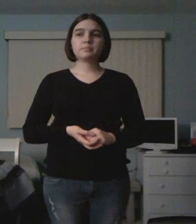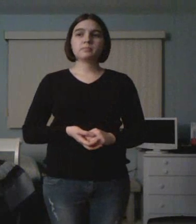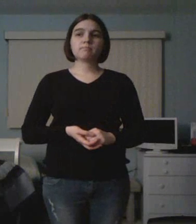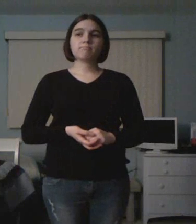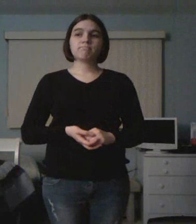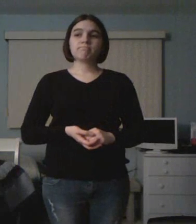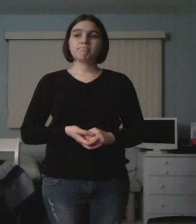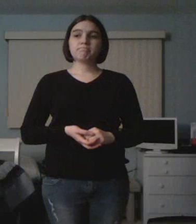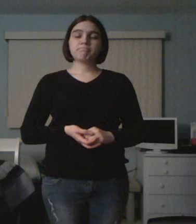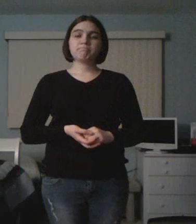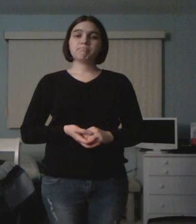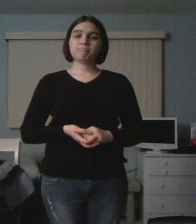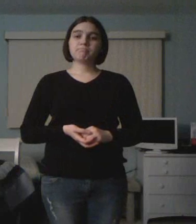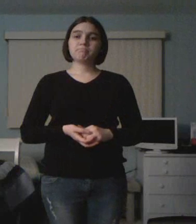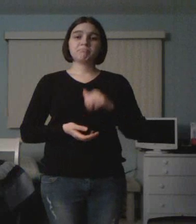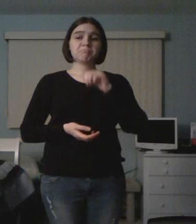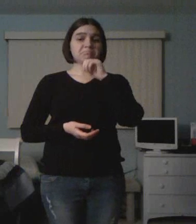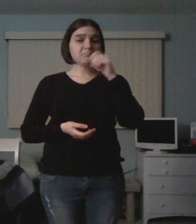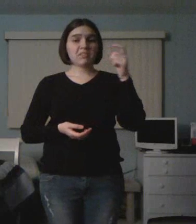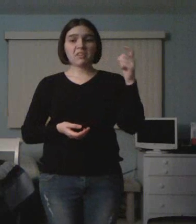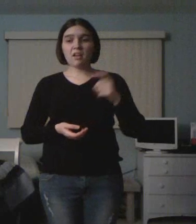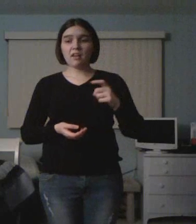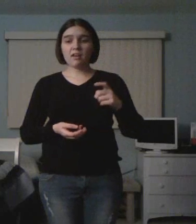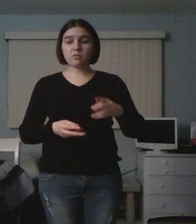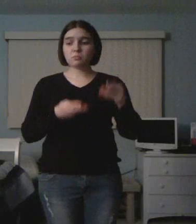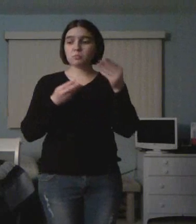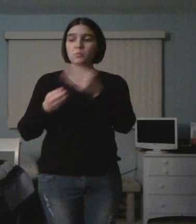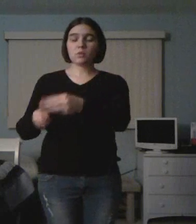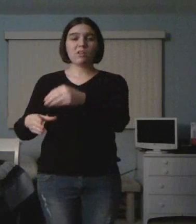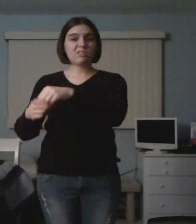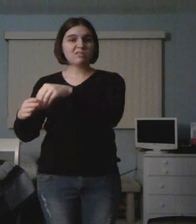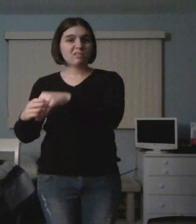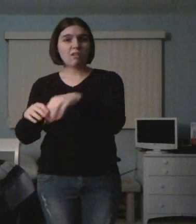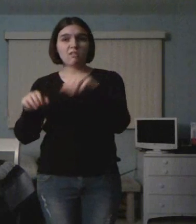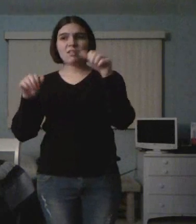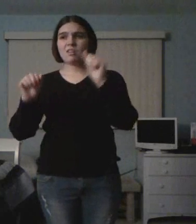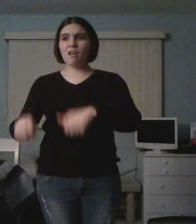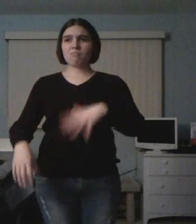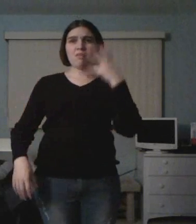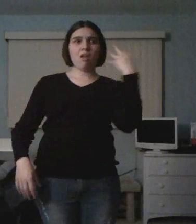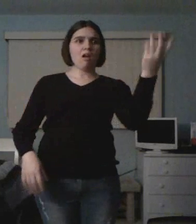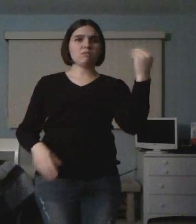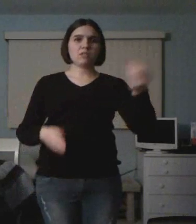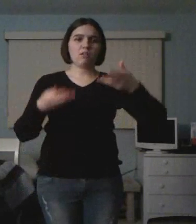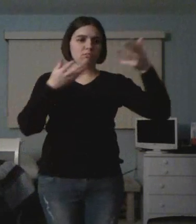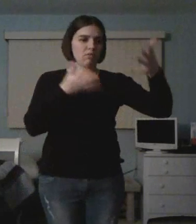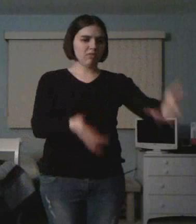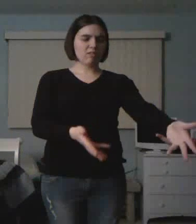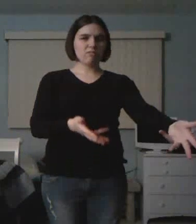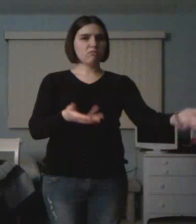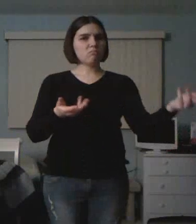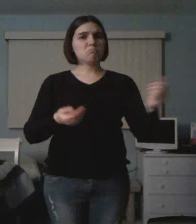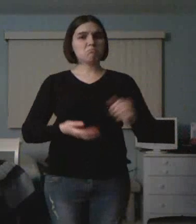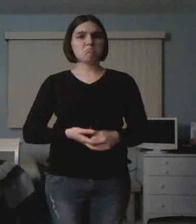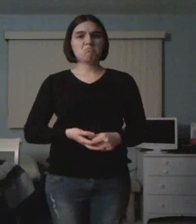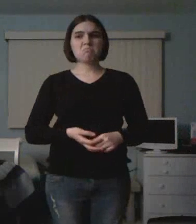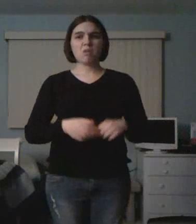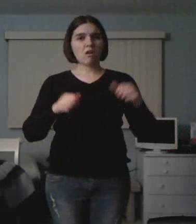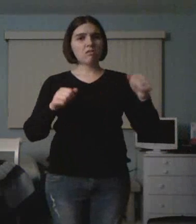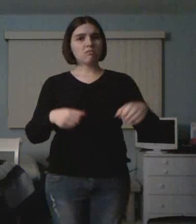have to store it indoors. You can store it on the top of the garage or wherever the heck you want. You can beat it up, and they're actually